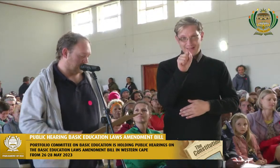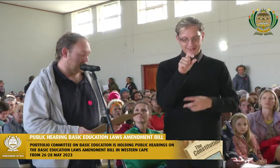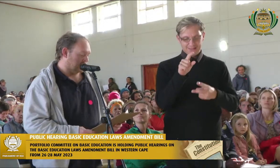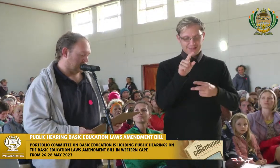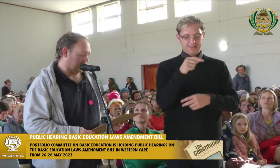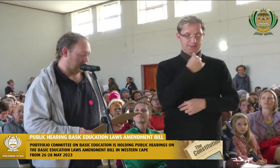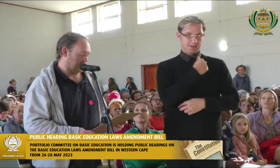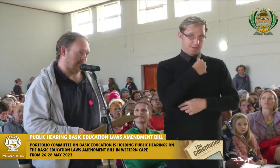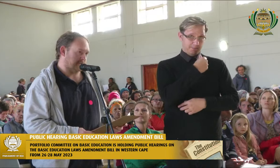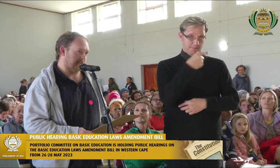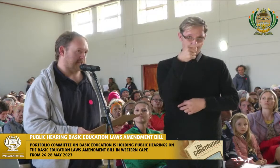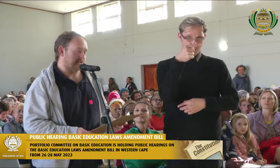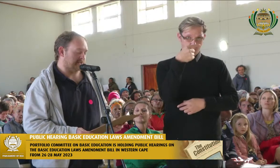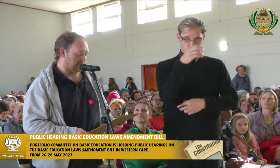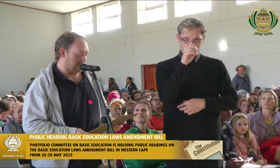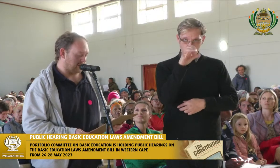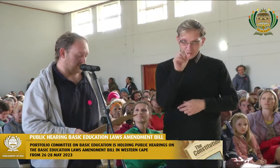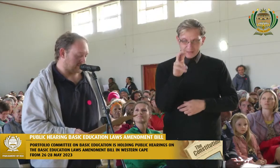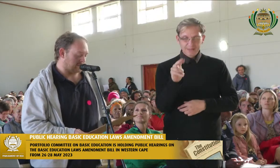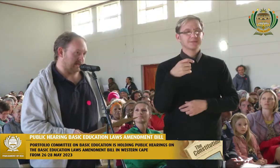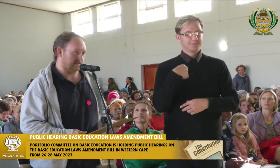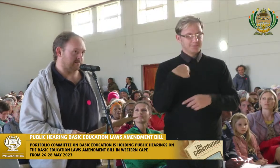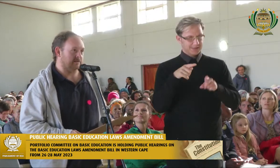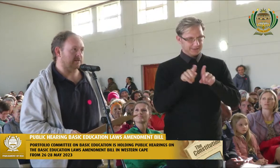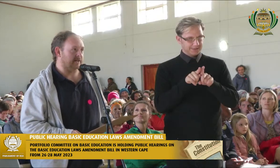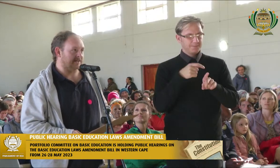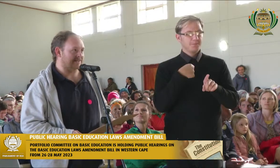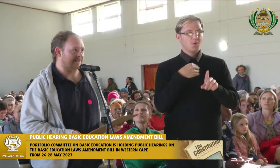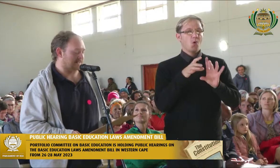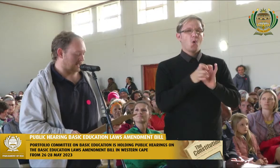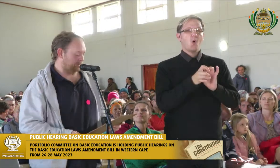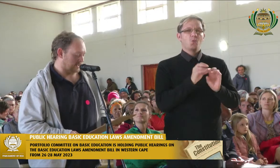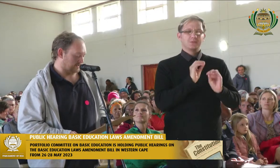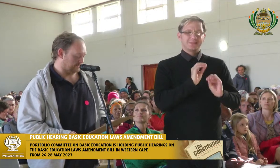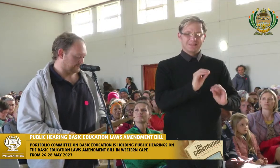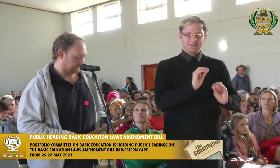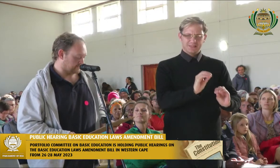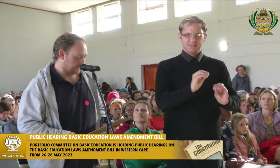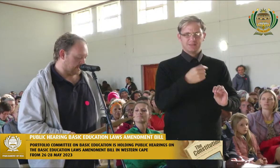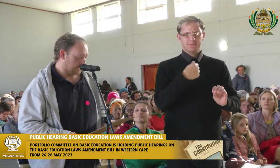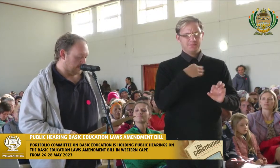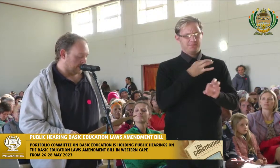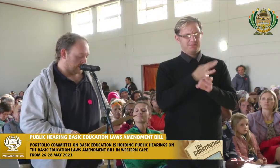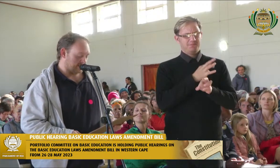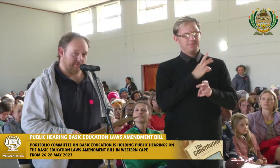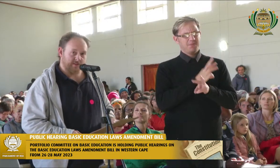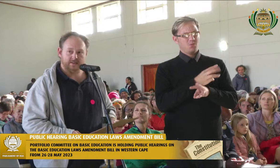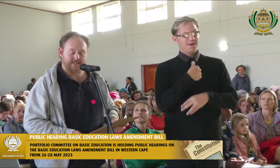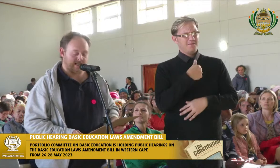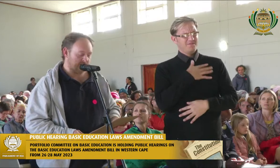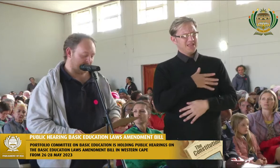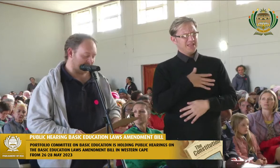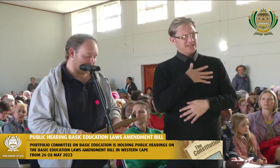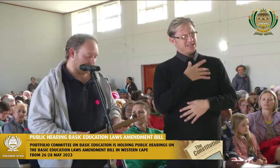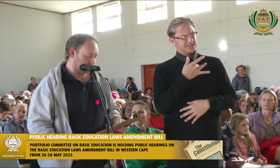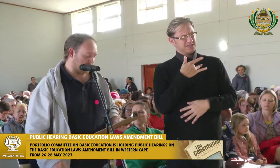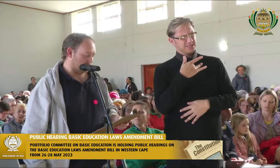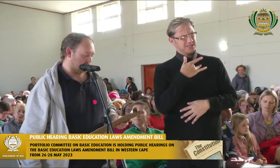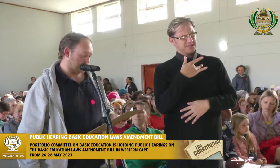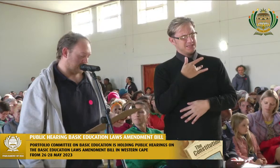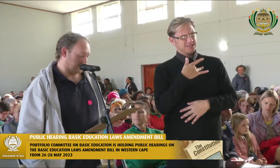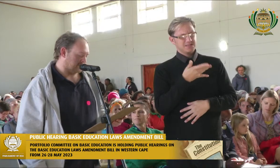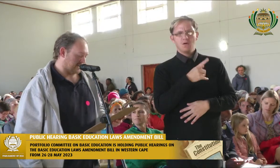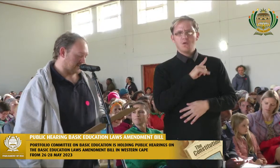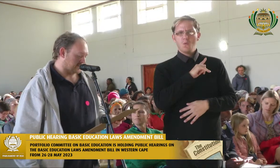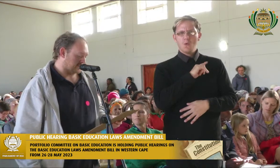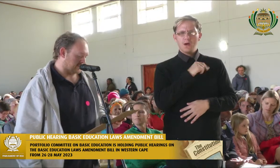Knysna. Thank you for the opportunity to oppose the Bella Bill in its entirety. This bill touts a thin veil